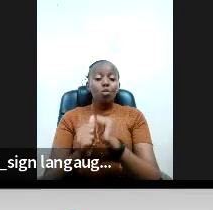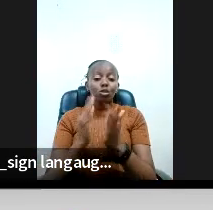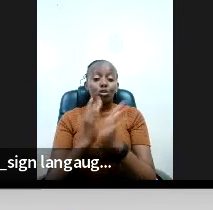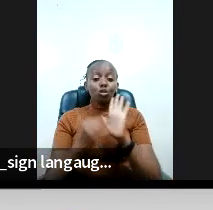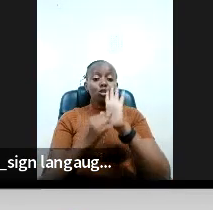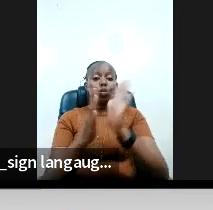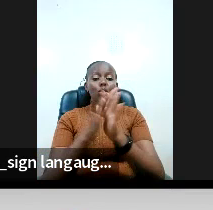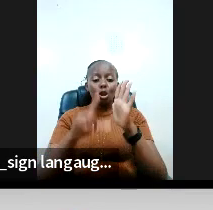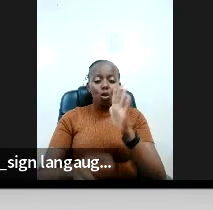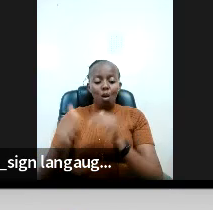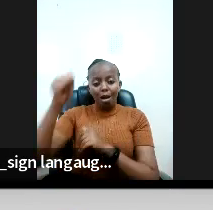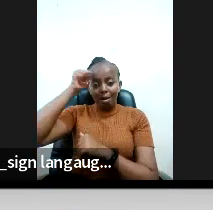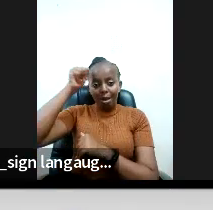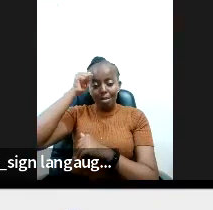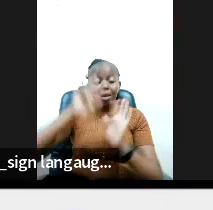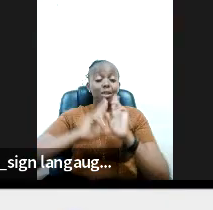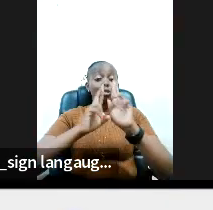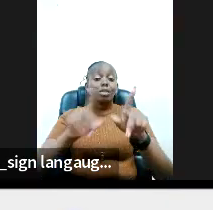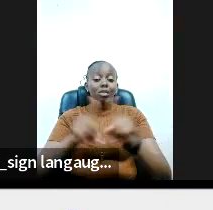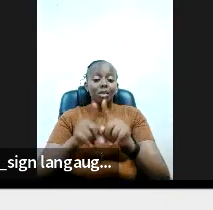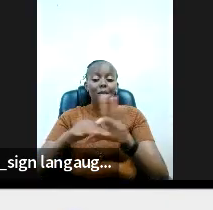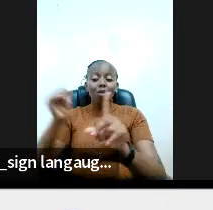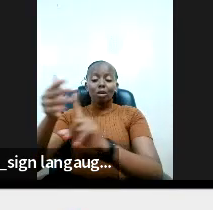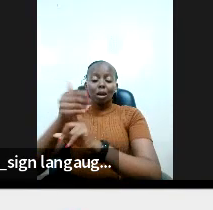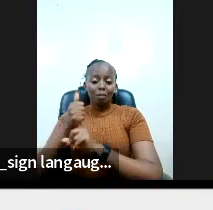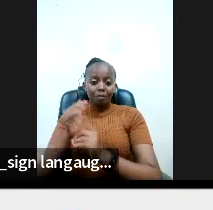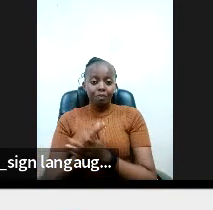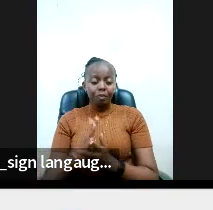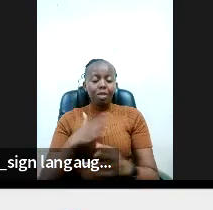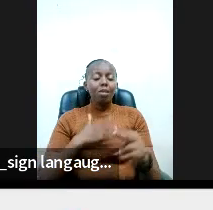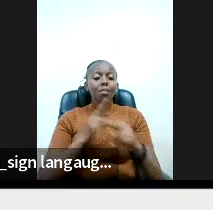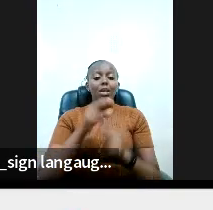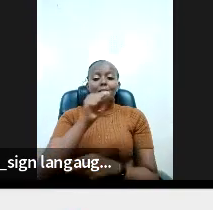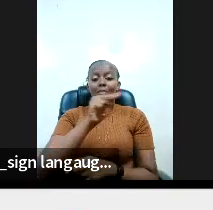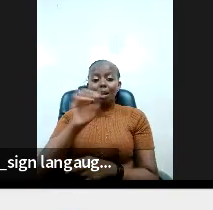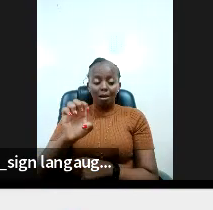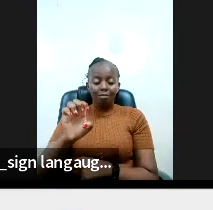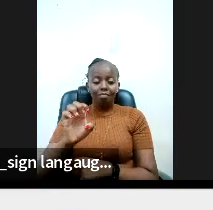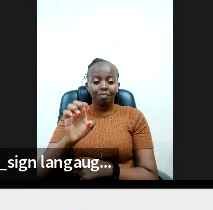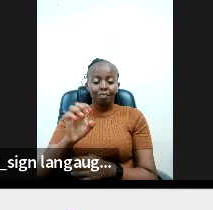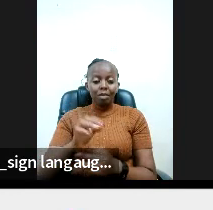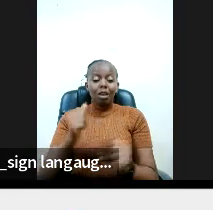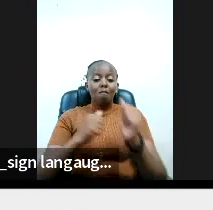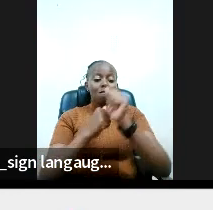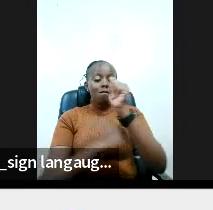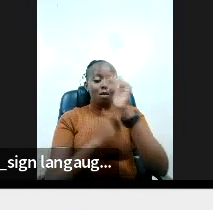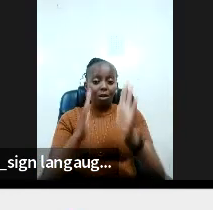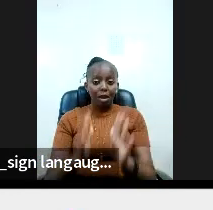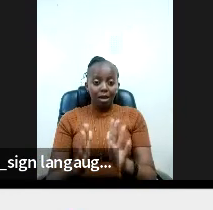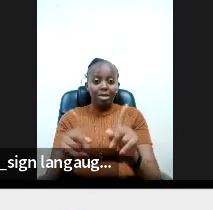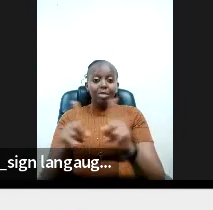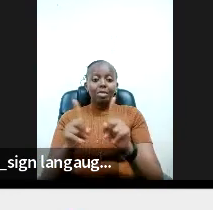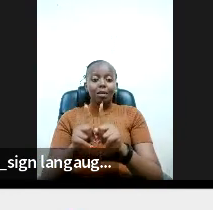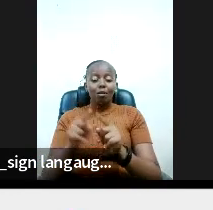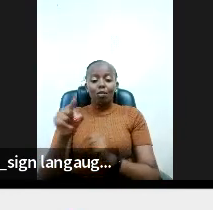low academic performance and outcome. My name is Anne Gloria Njoki, founder of Deaf Outreach